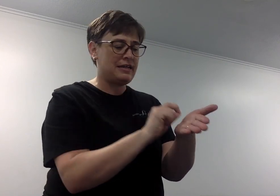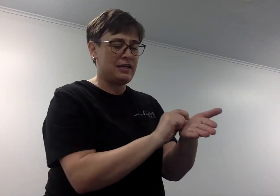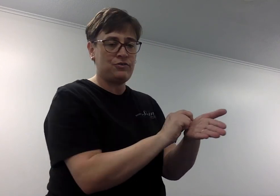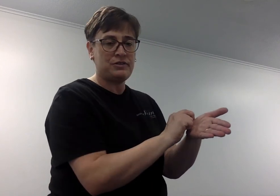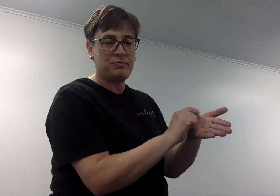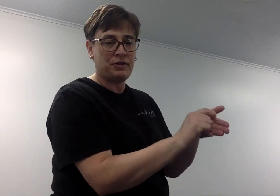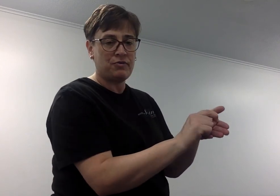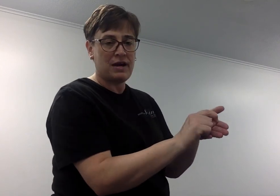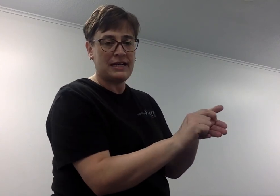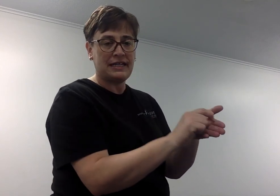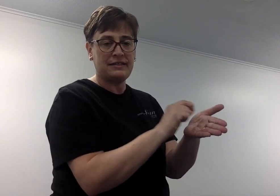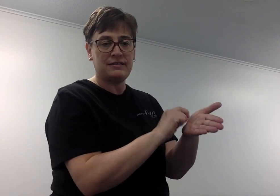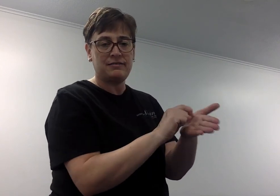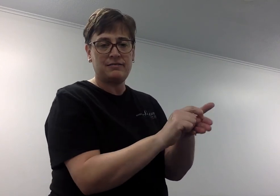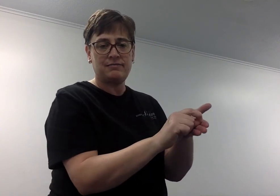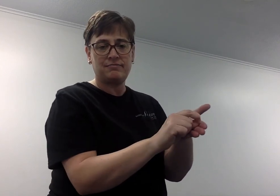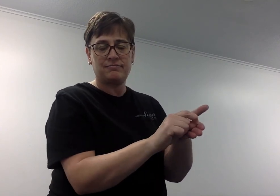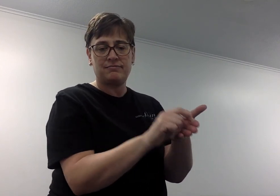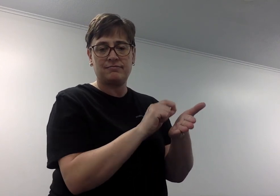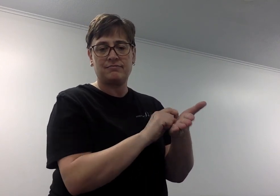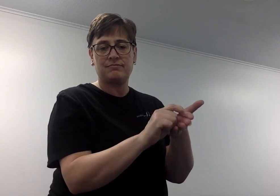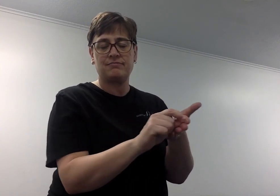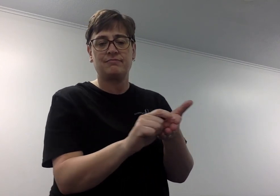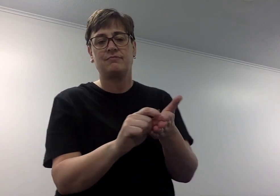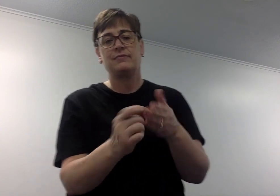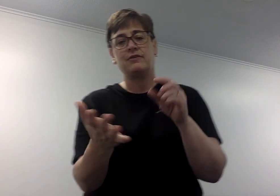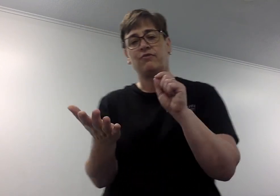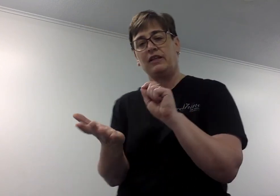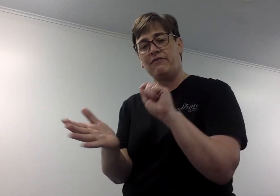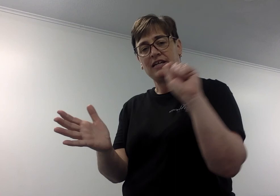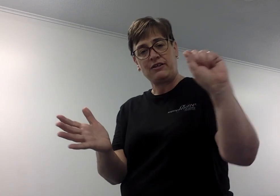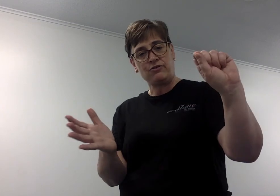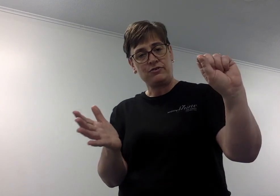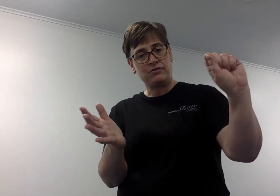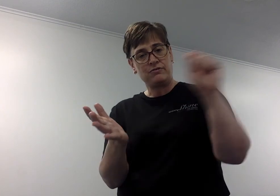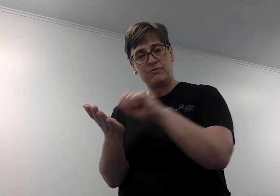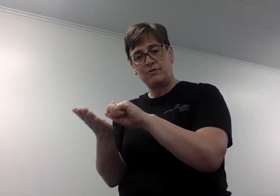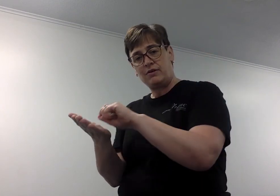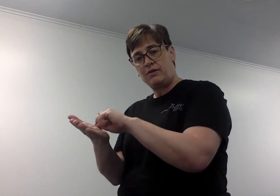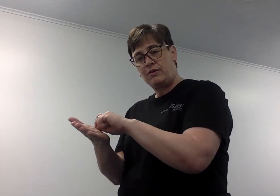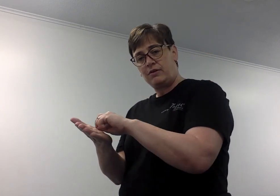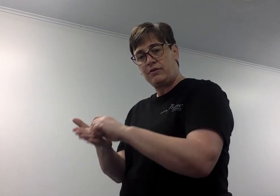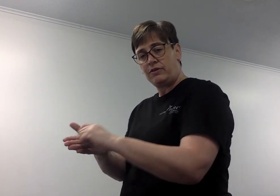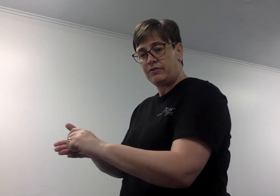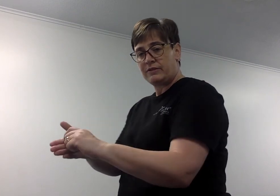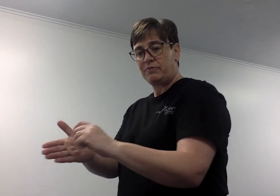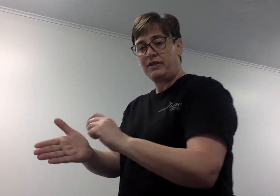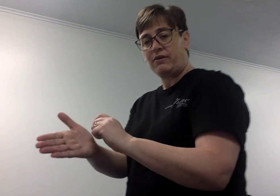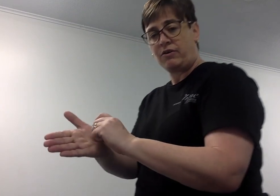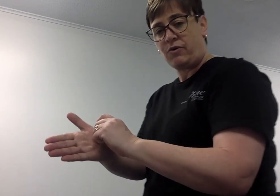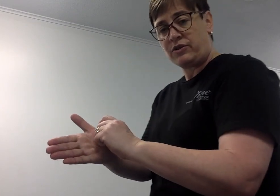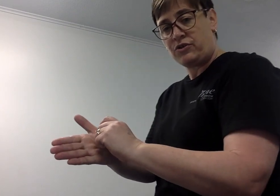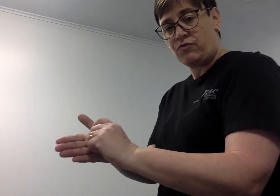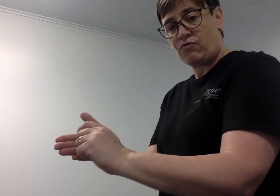and you simply are writing it. For left-handers, you simply are going to